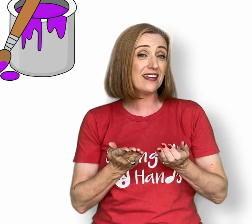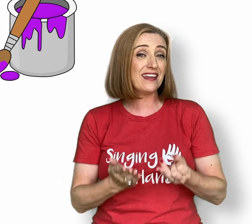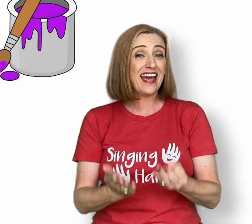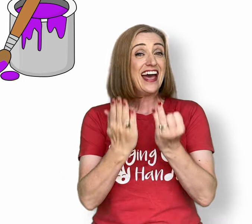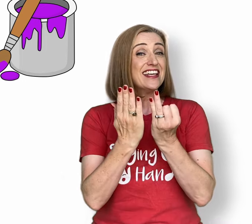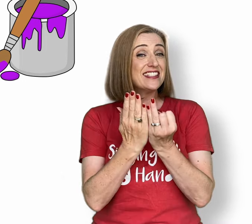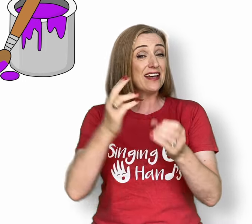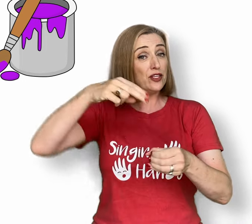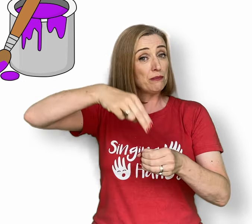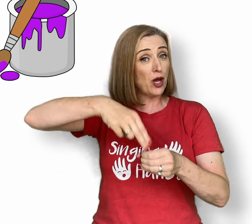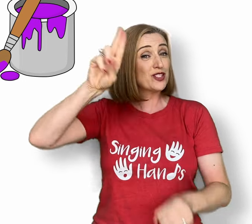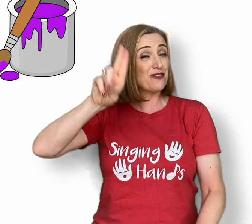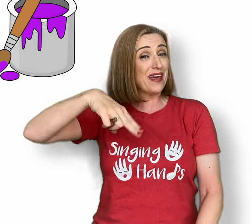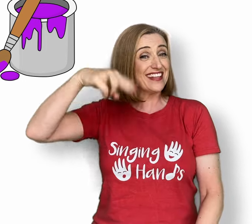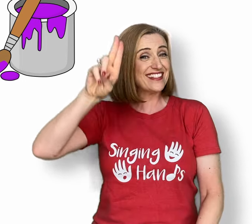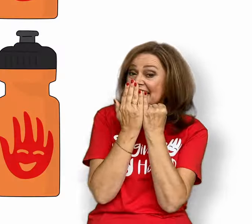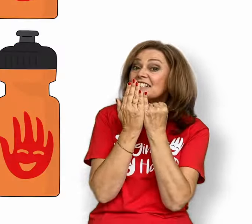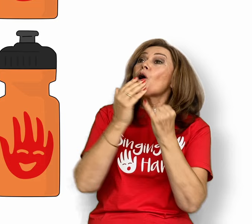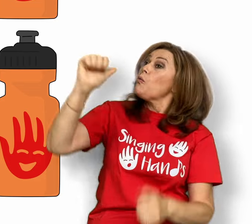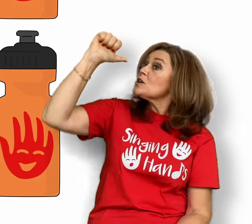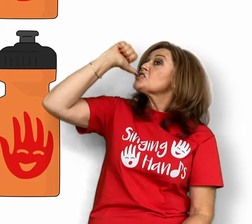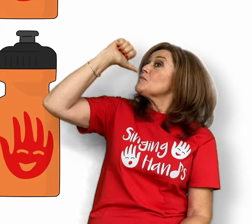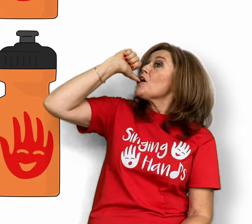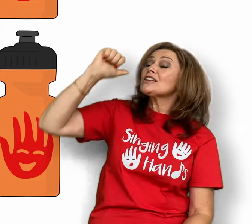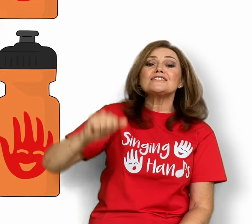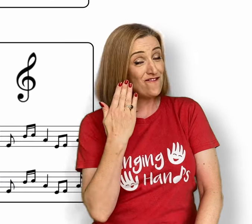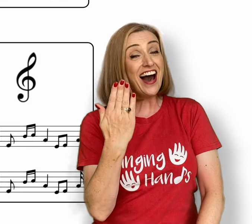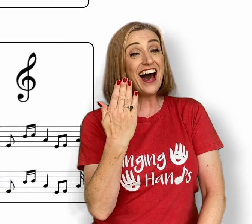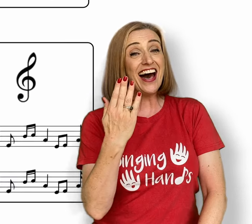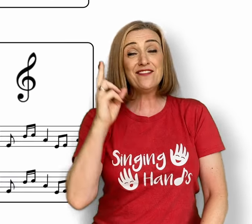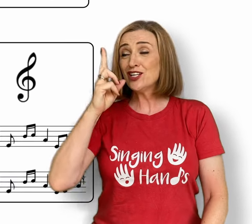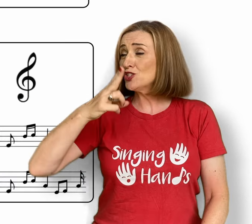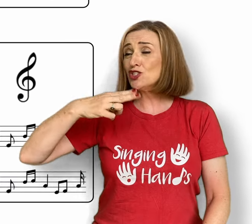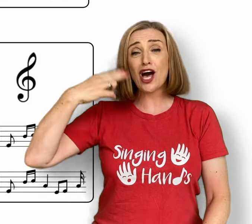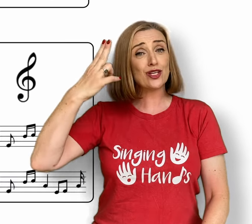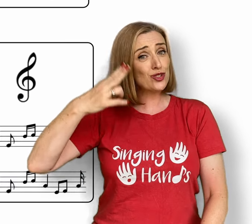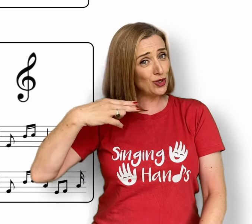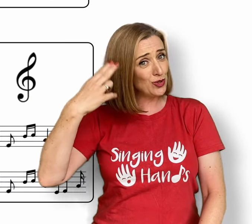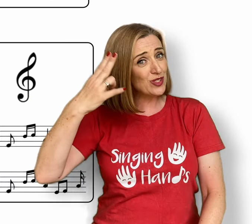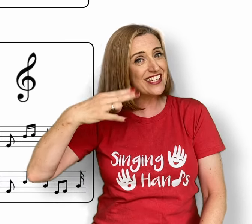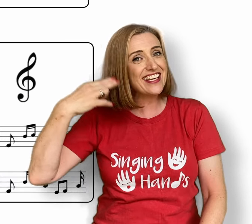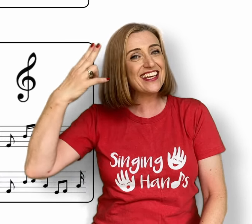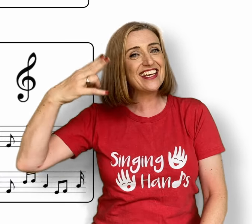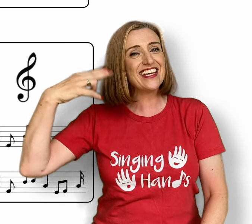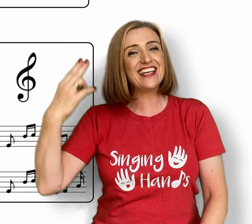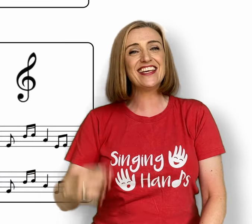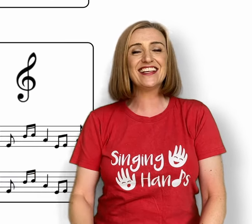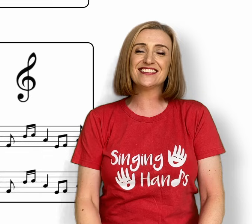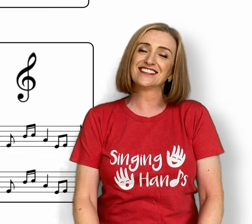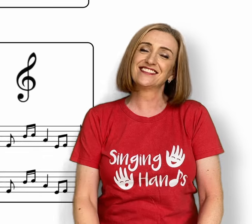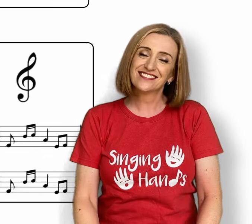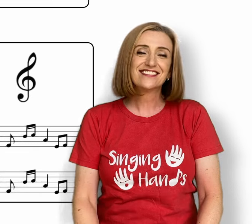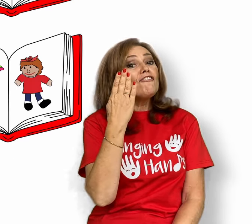me seven pots of paint, six water bottles, five songs to